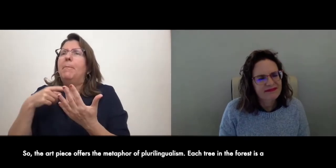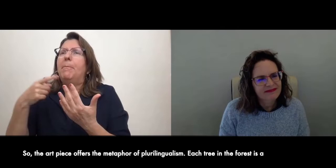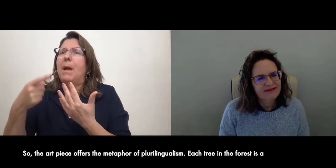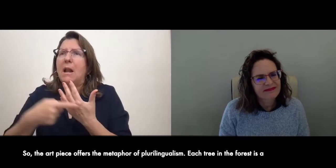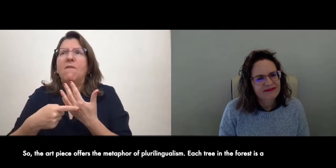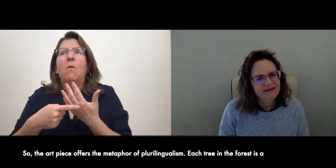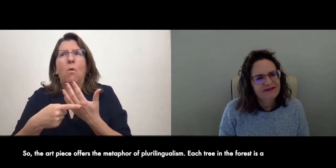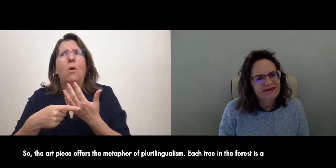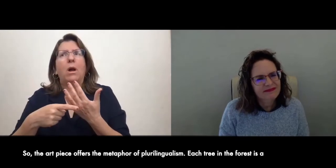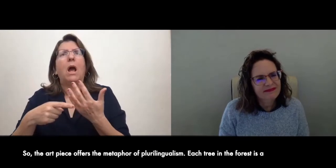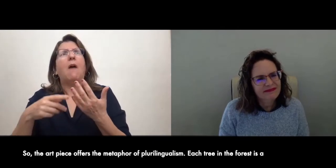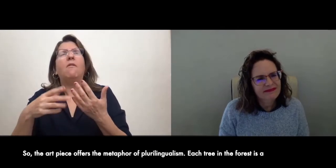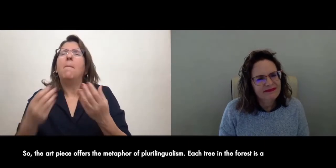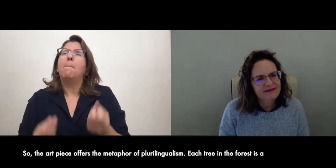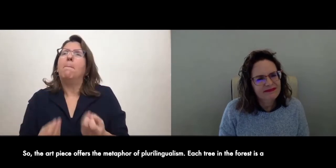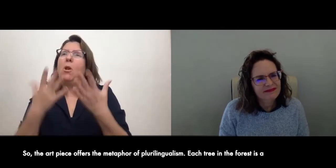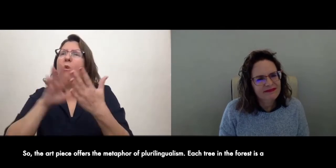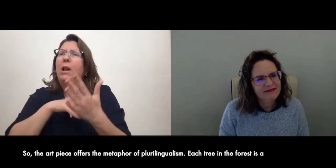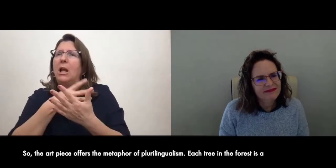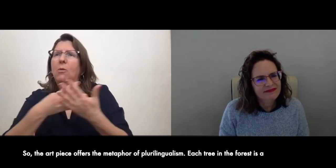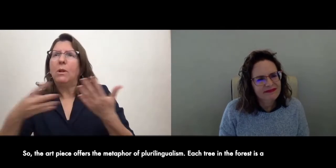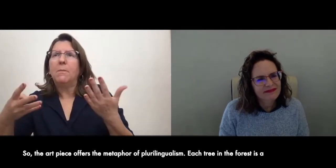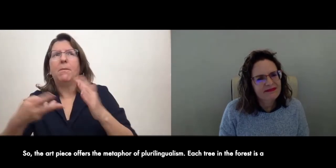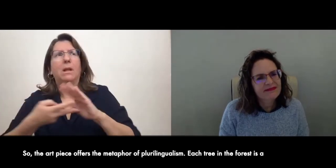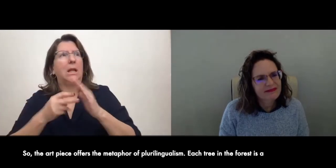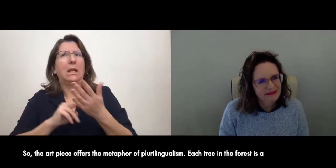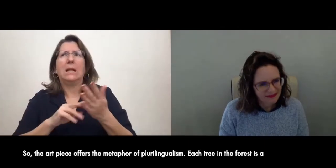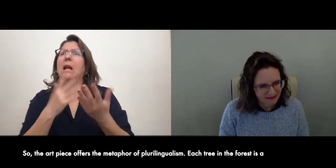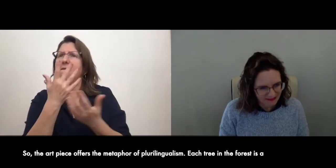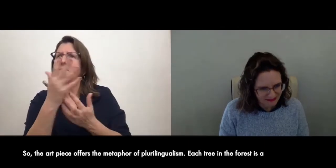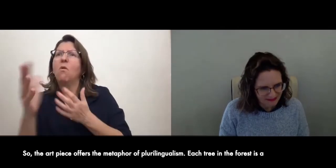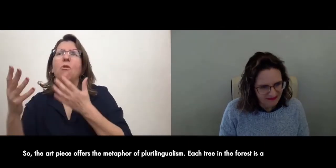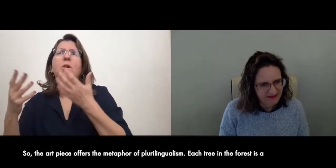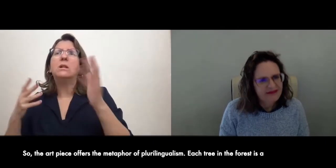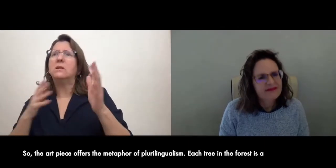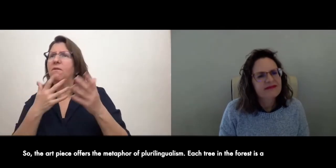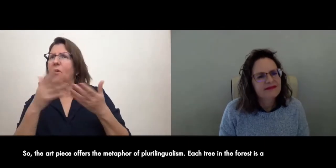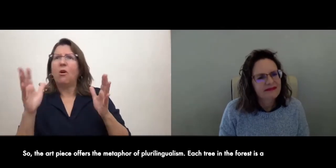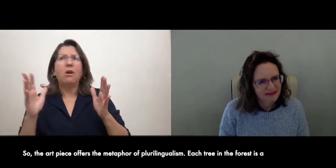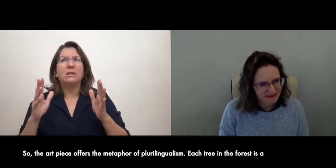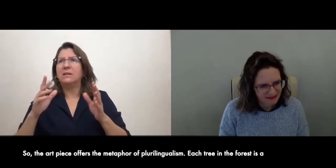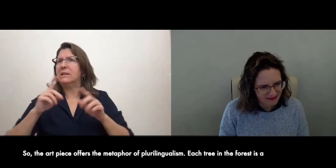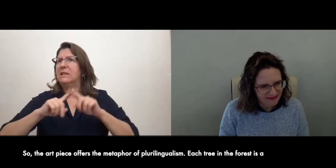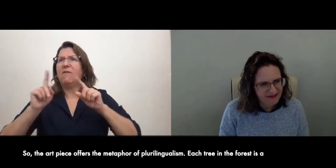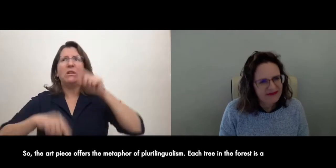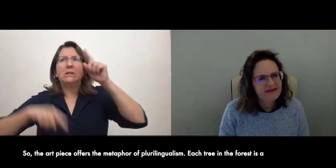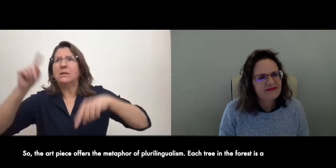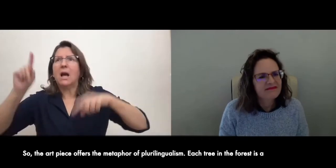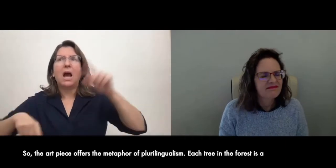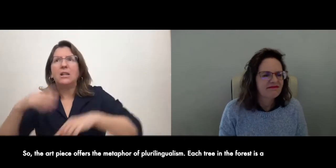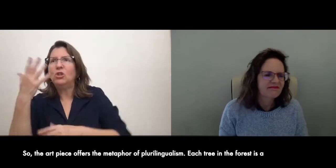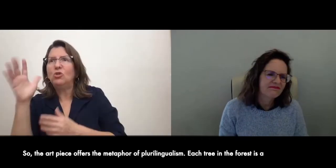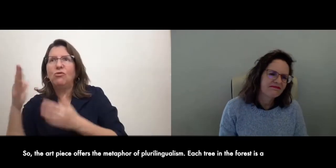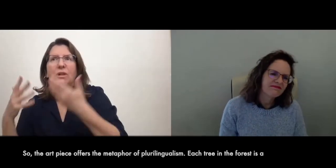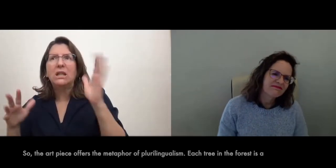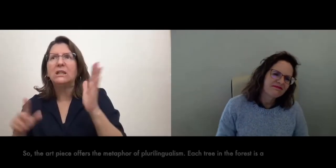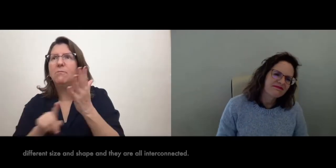So the art piece offers the metaphor of plurilingualism. Each tree in the forest is a